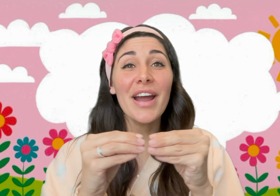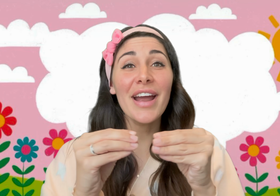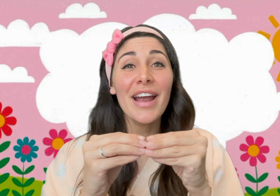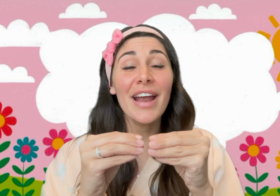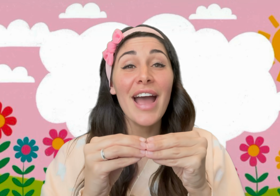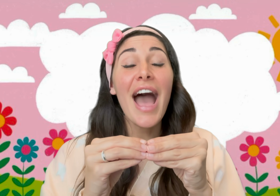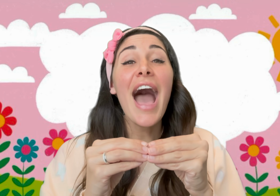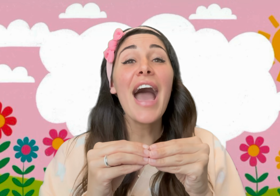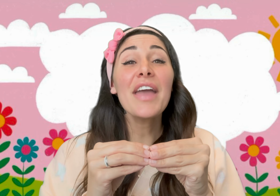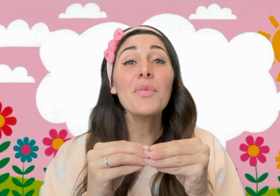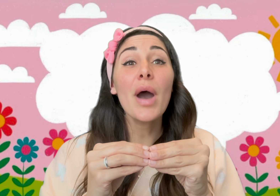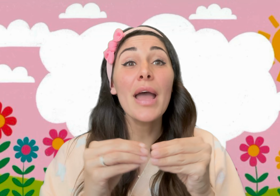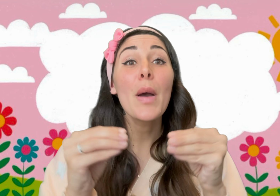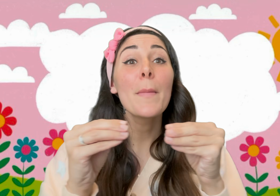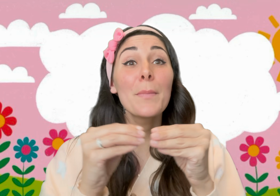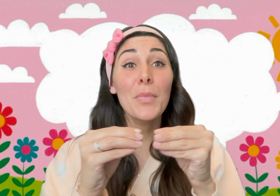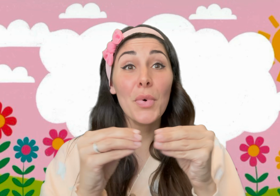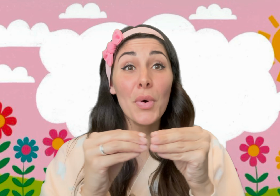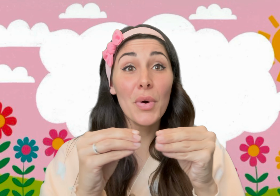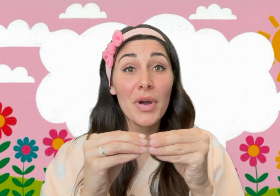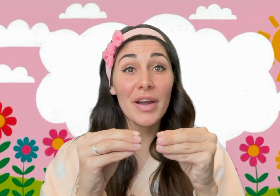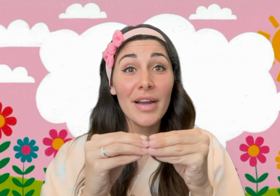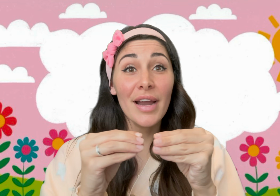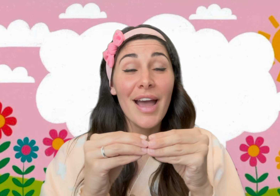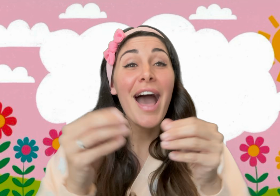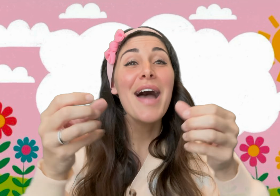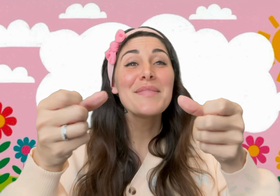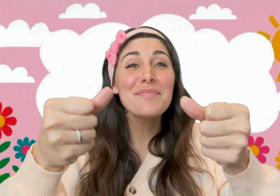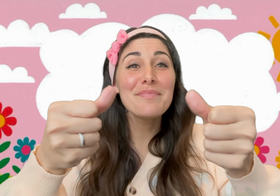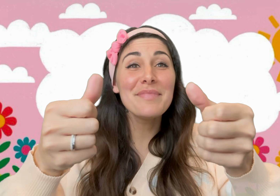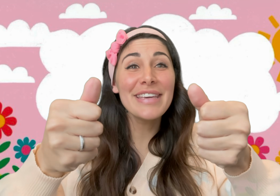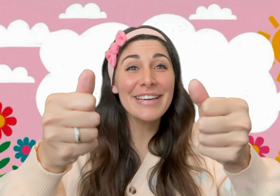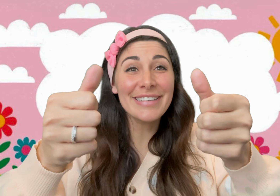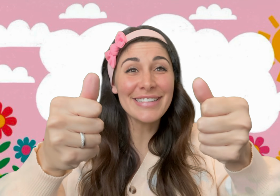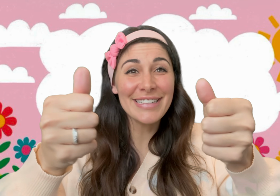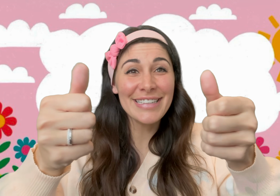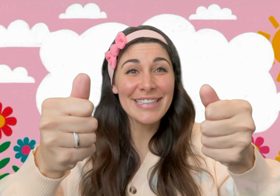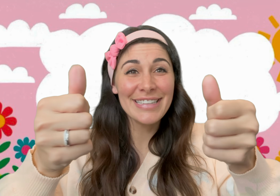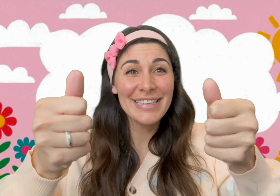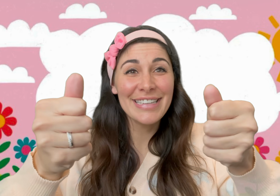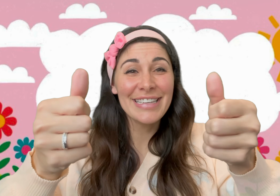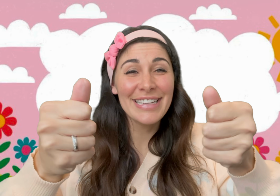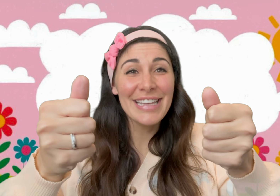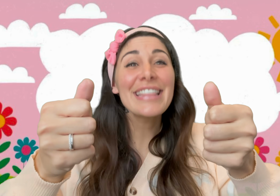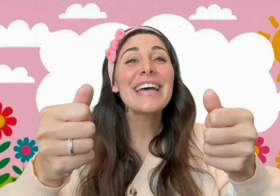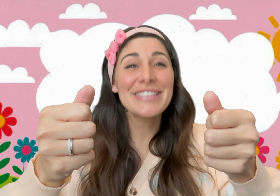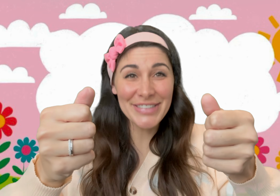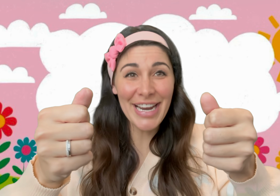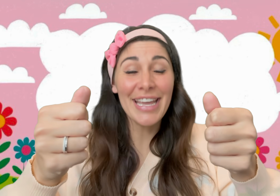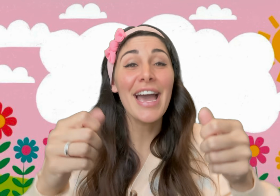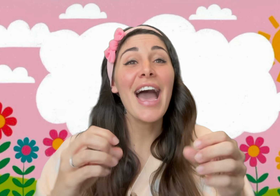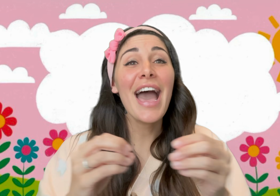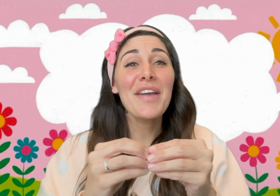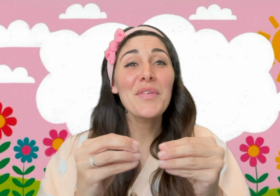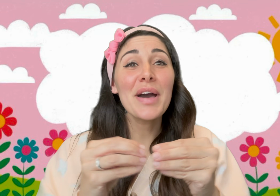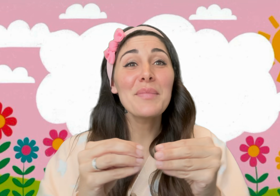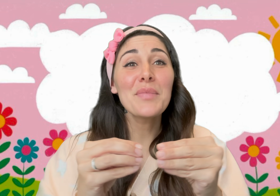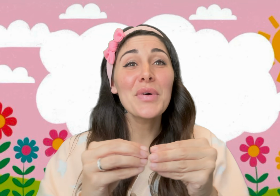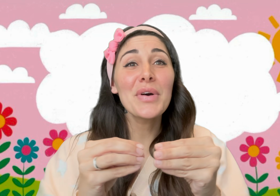More. I want more milk. That's right. I want more